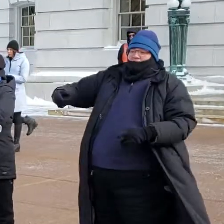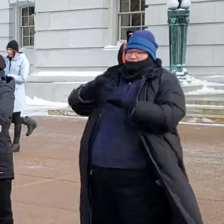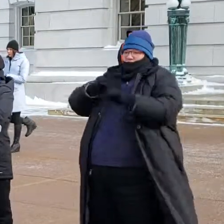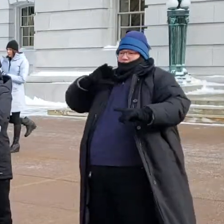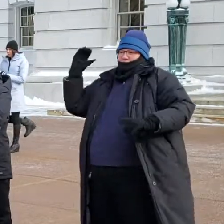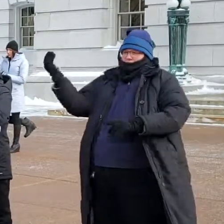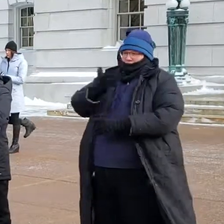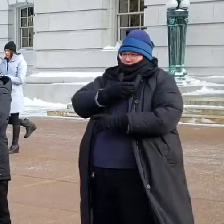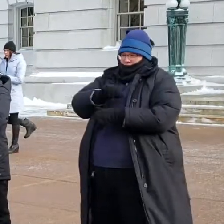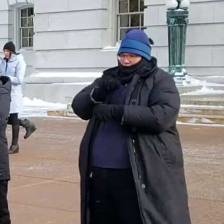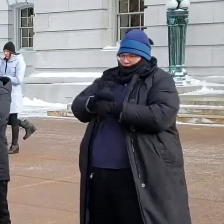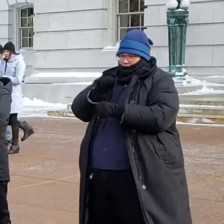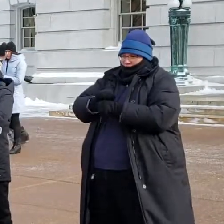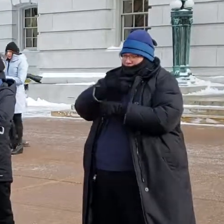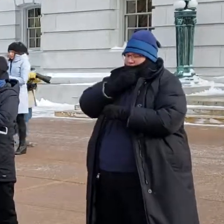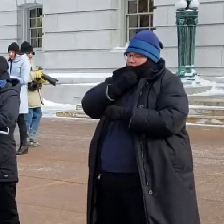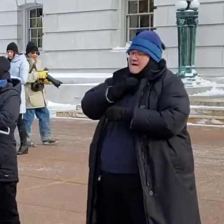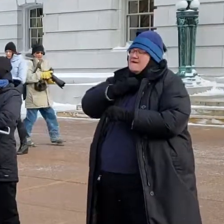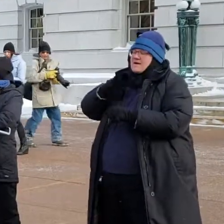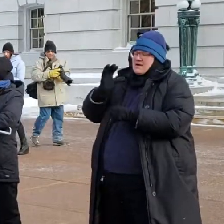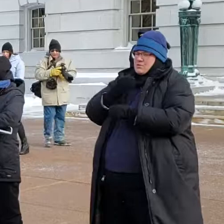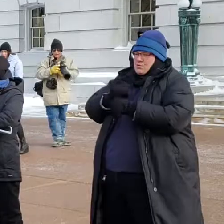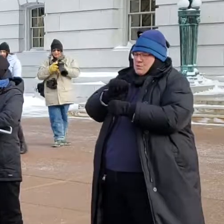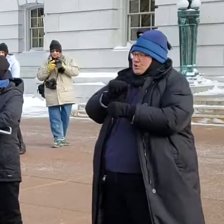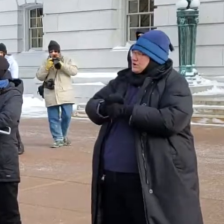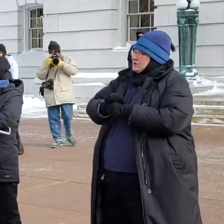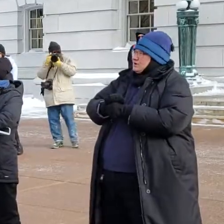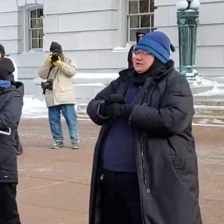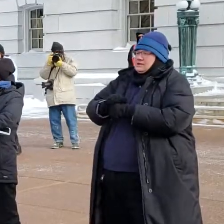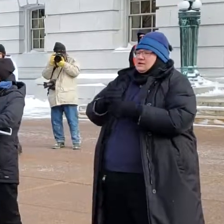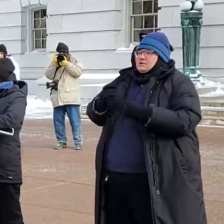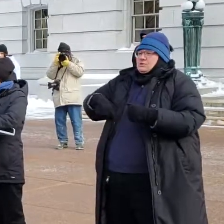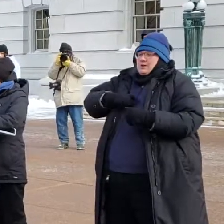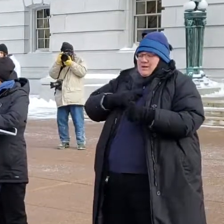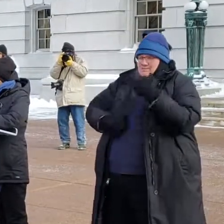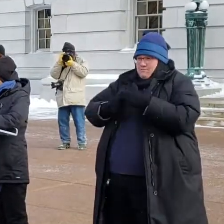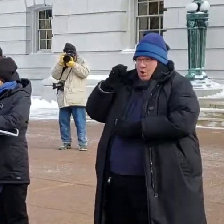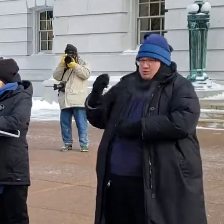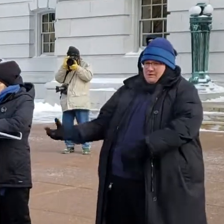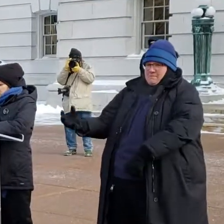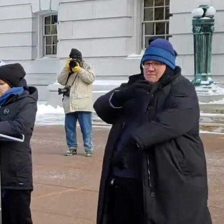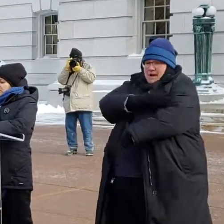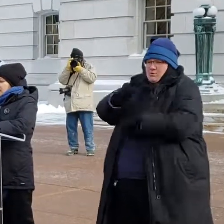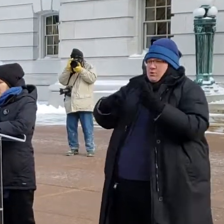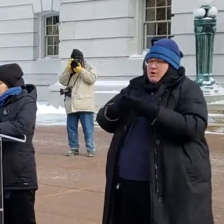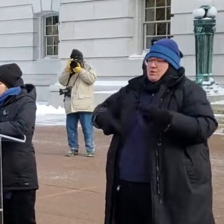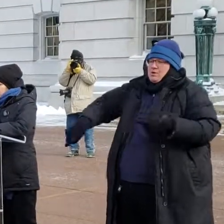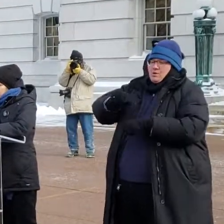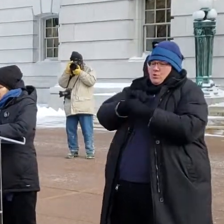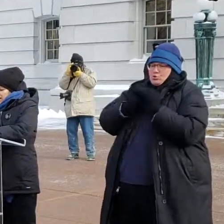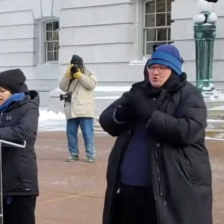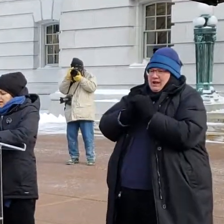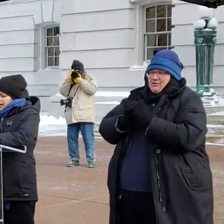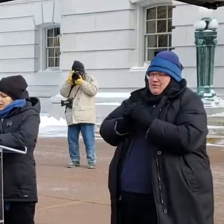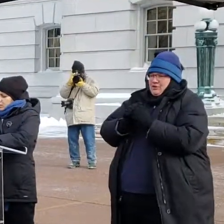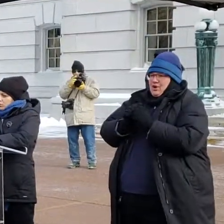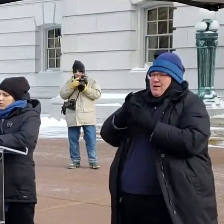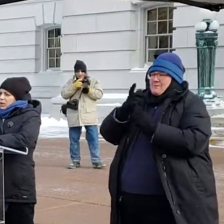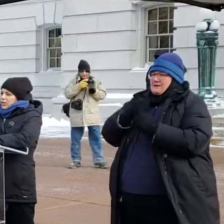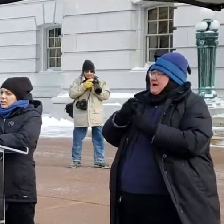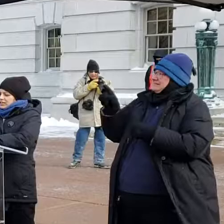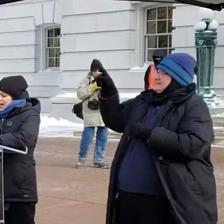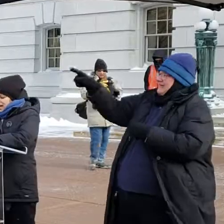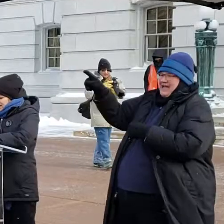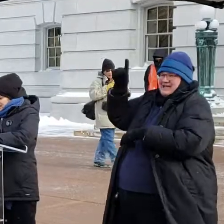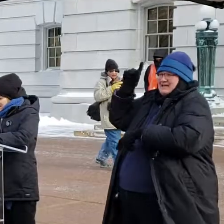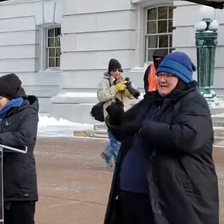It is our greatest power to organize together, to unite against those at the top and not those